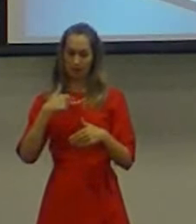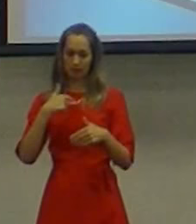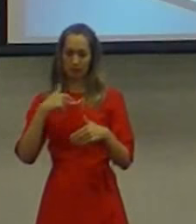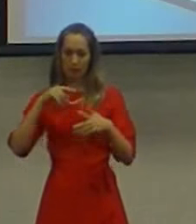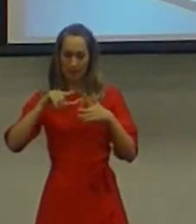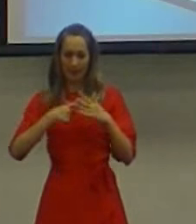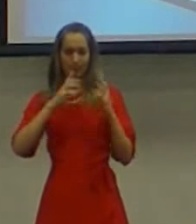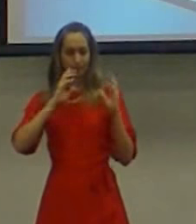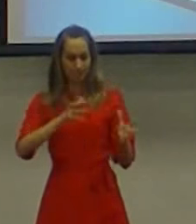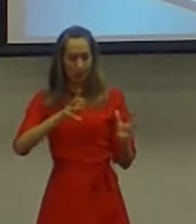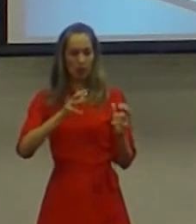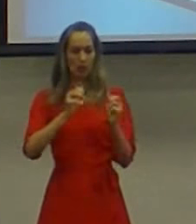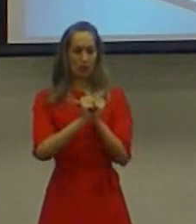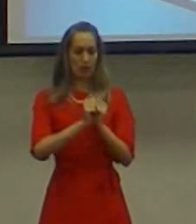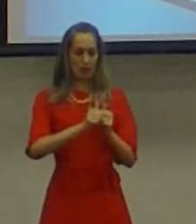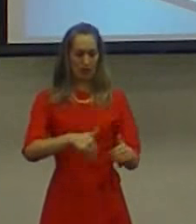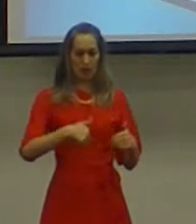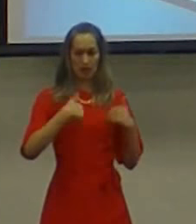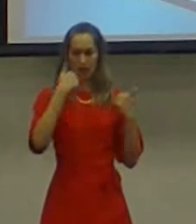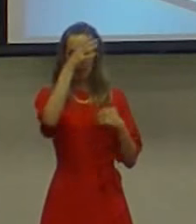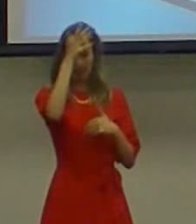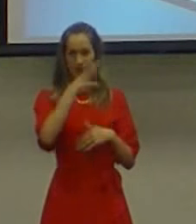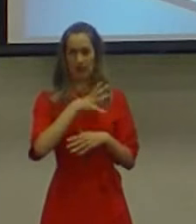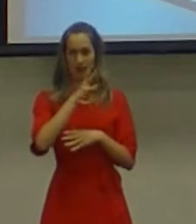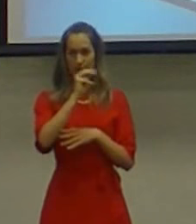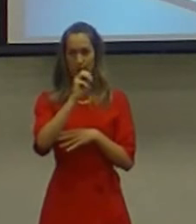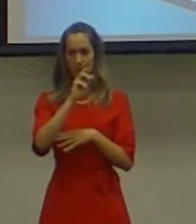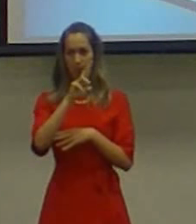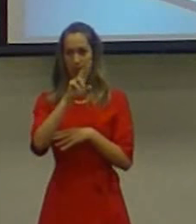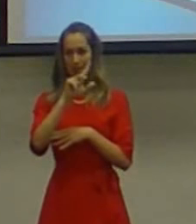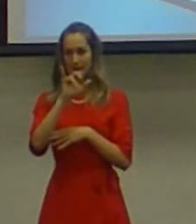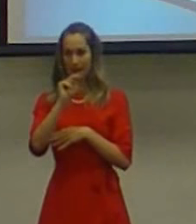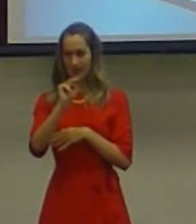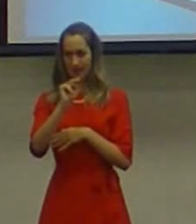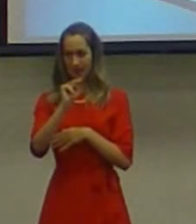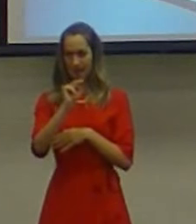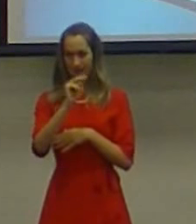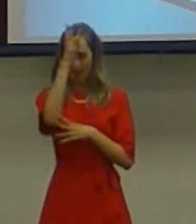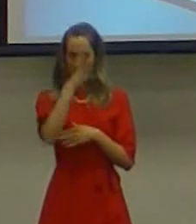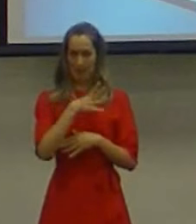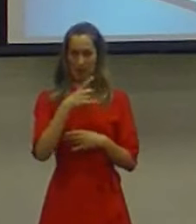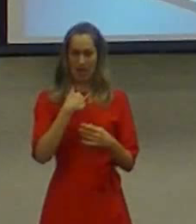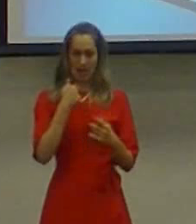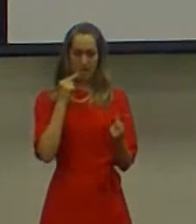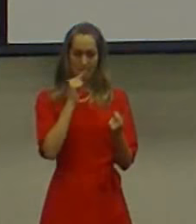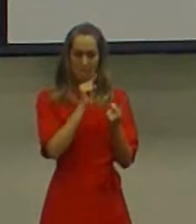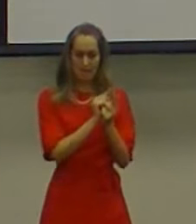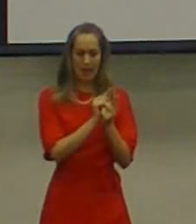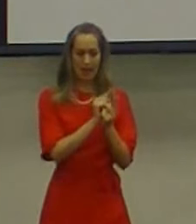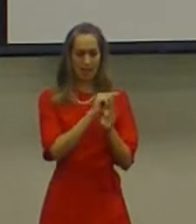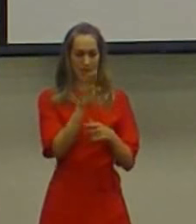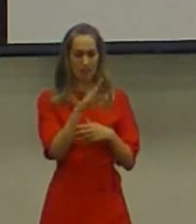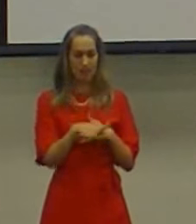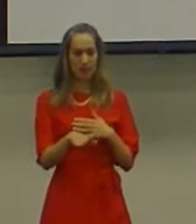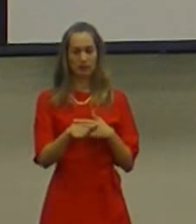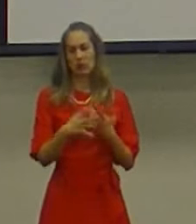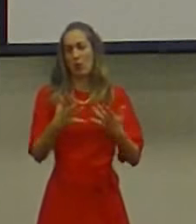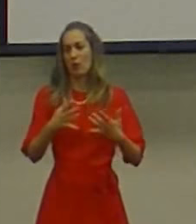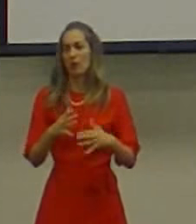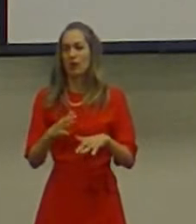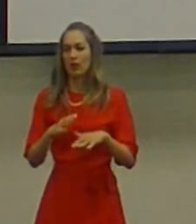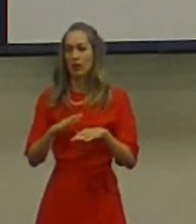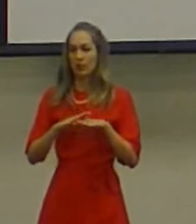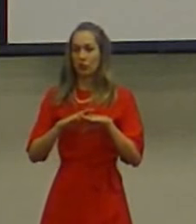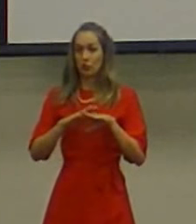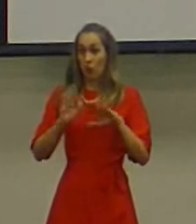in Belize, and we've just been updating each other on life and talking to each other. So don't underestimate the